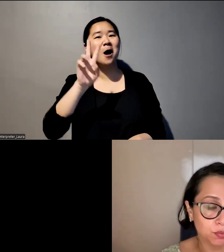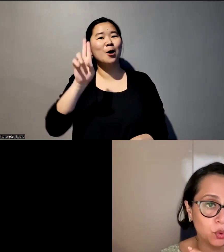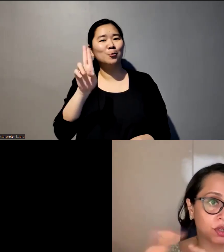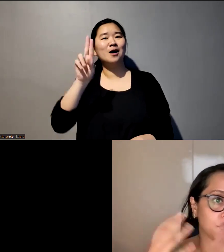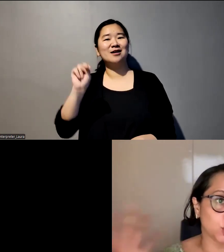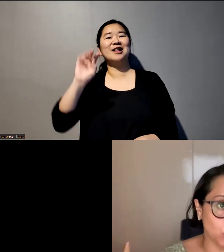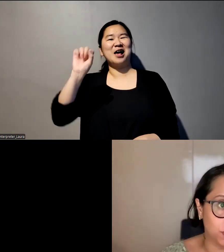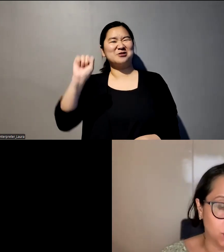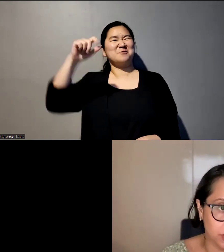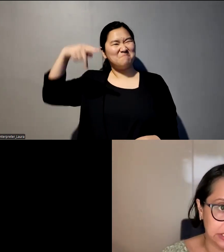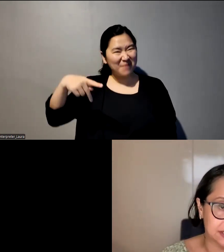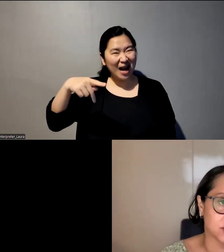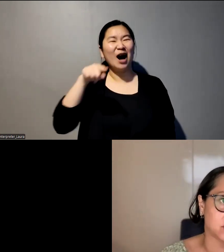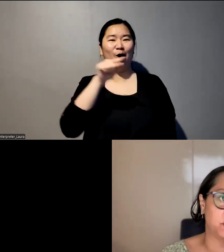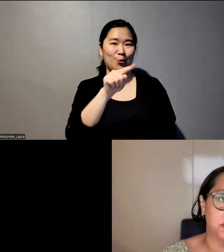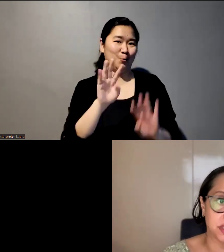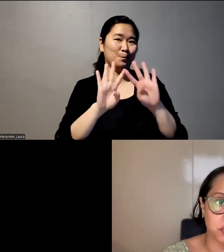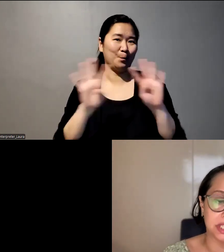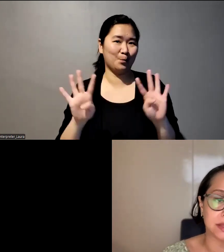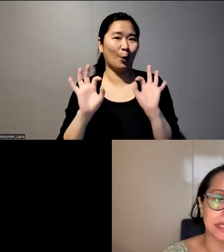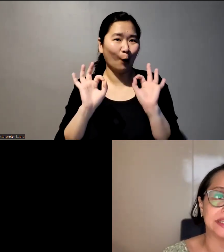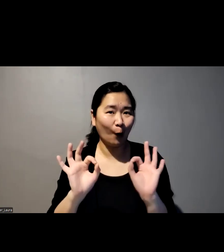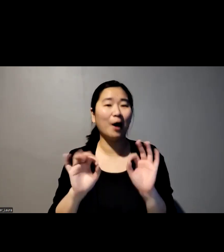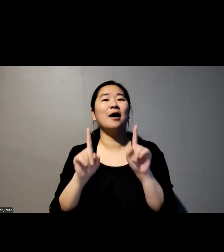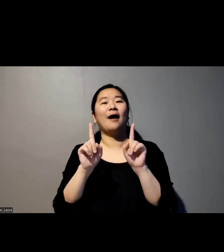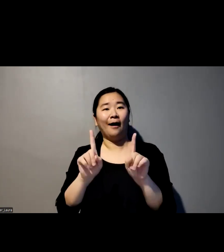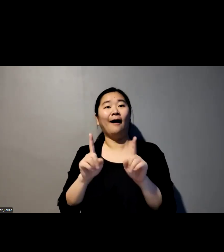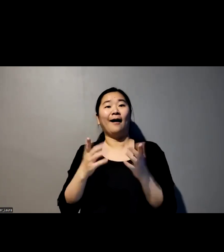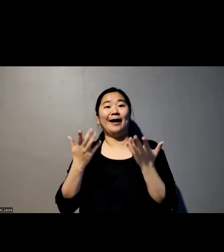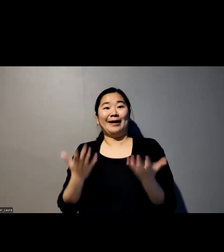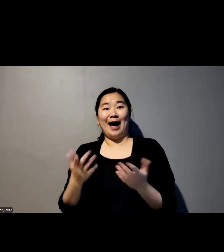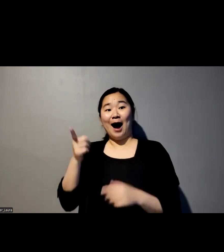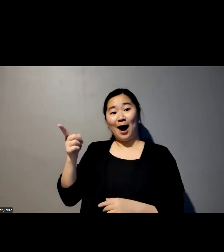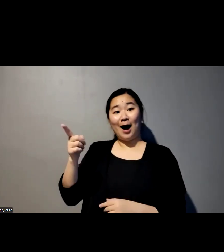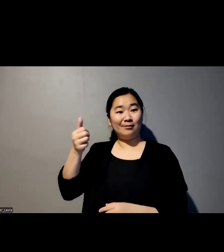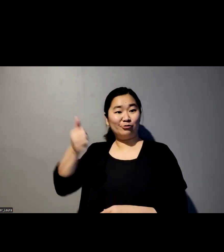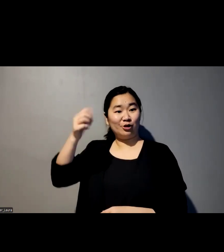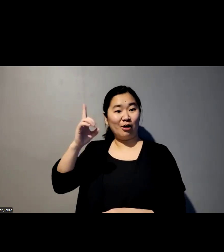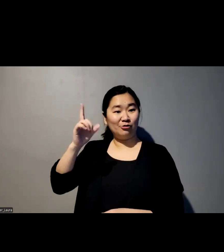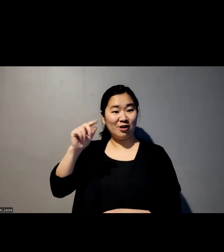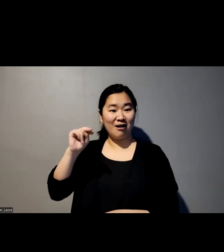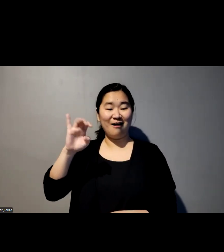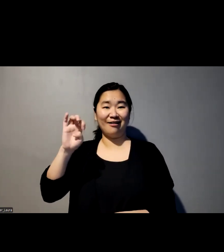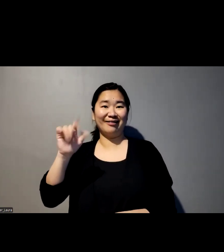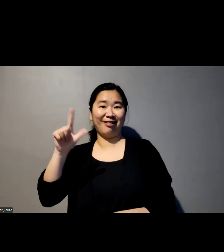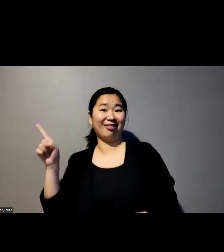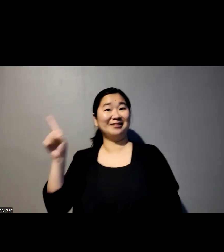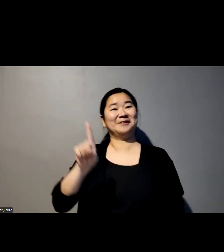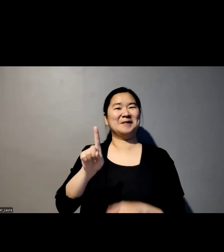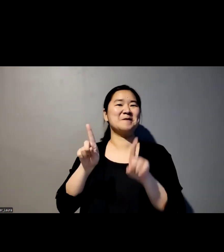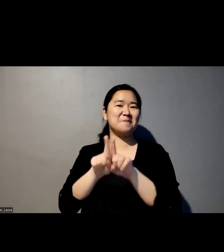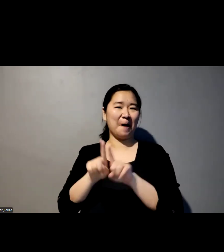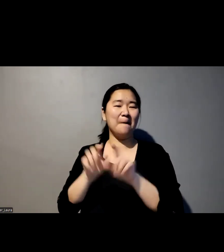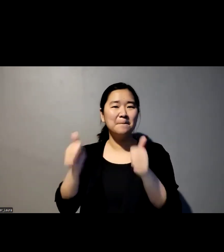the support of a global organization of persons with disabilities, in impacting national level advocacy, really giving a